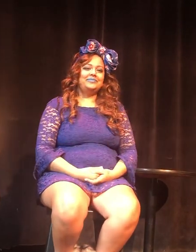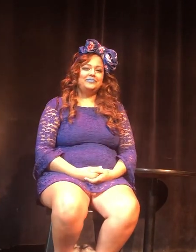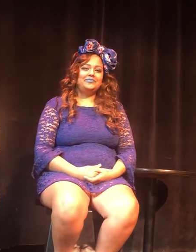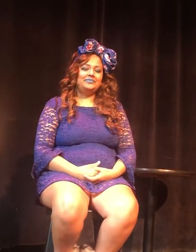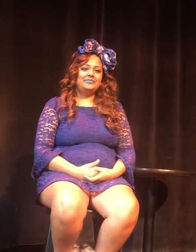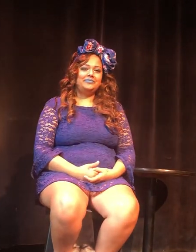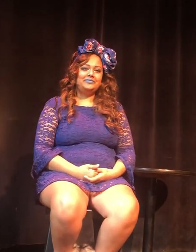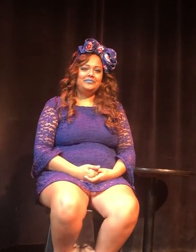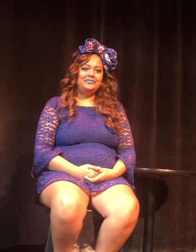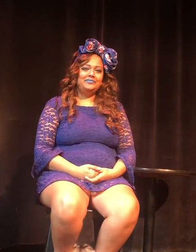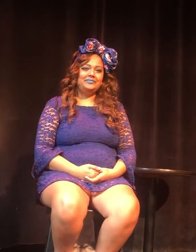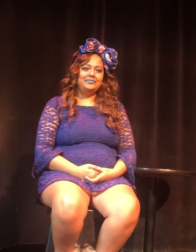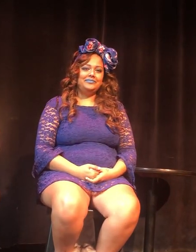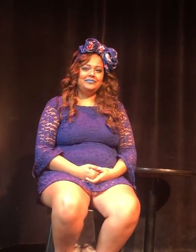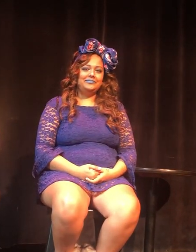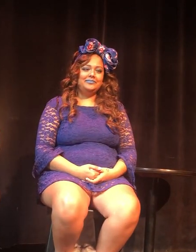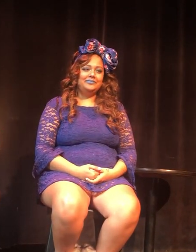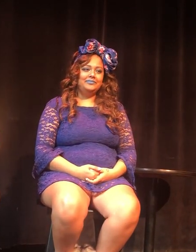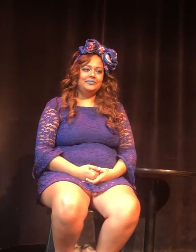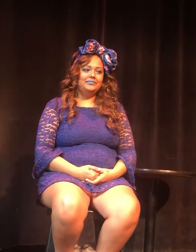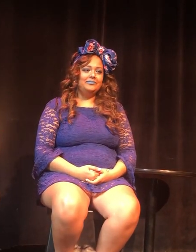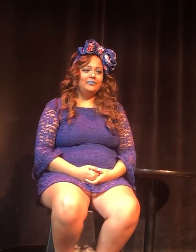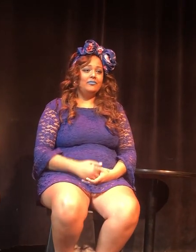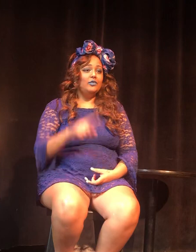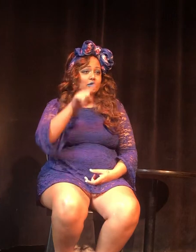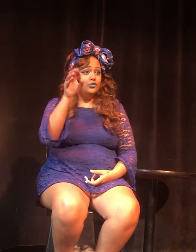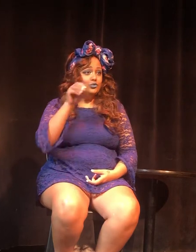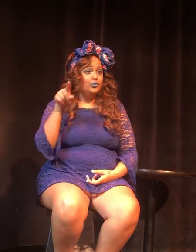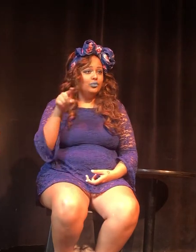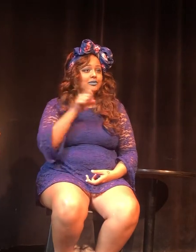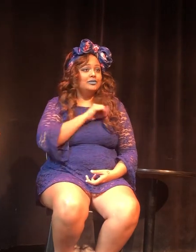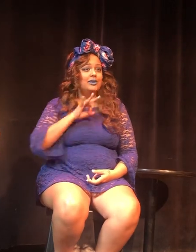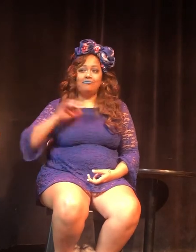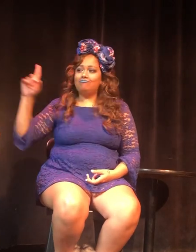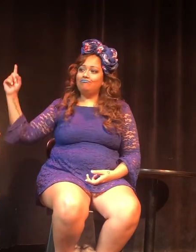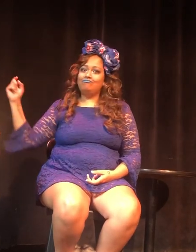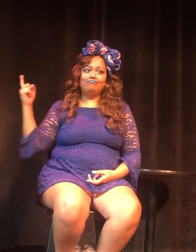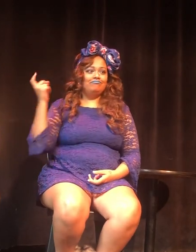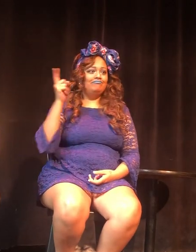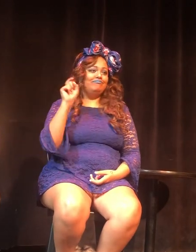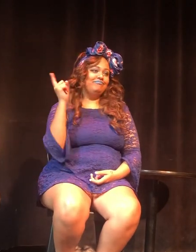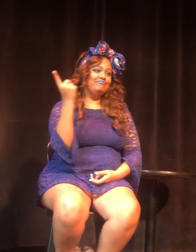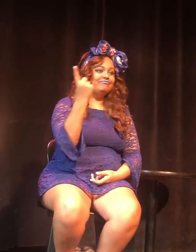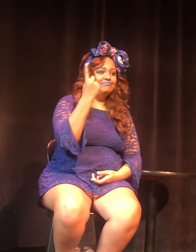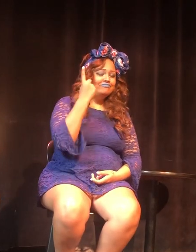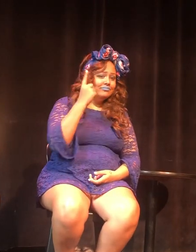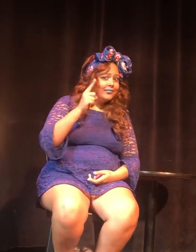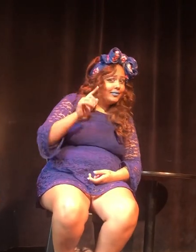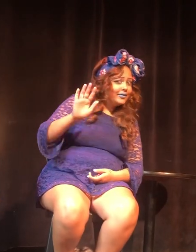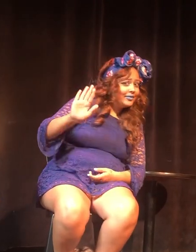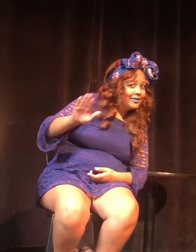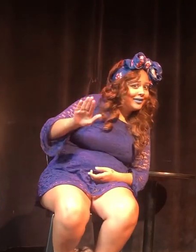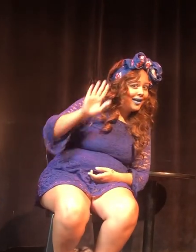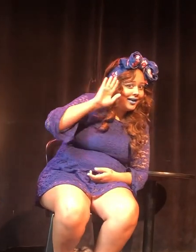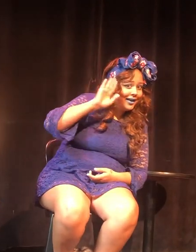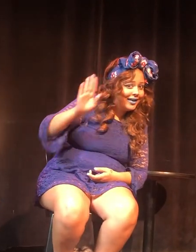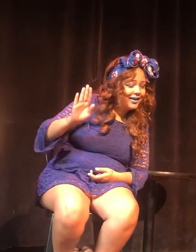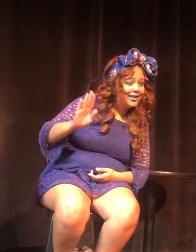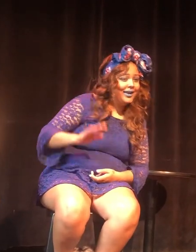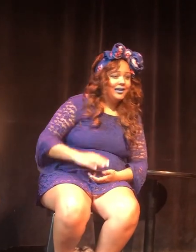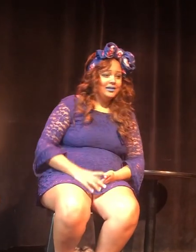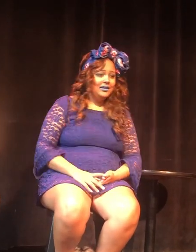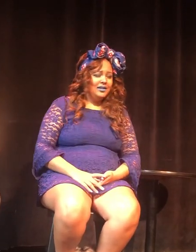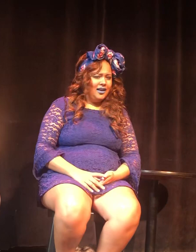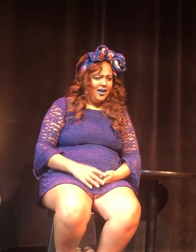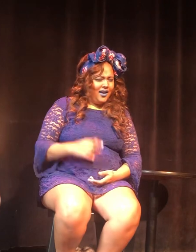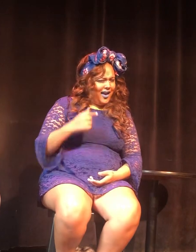Just then, a zookeeper came over to them. Excuse me, he said. I tagged along